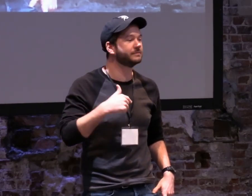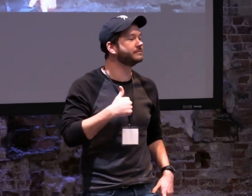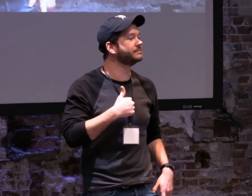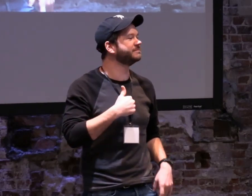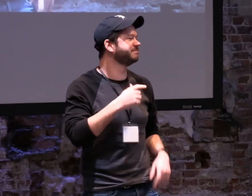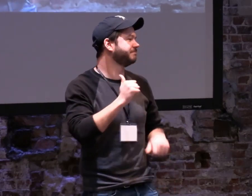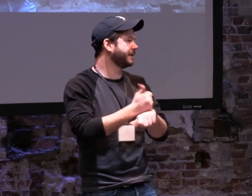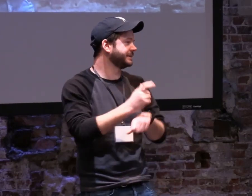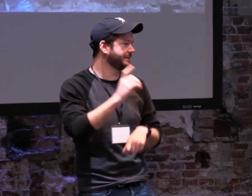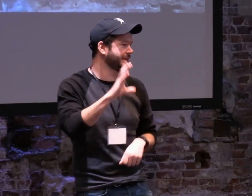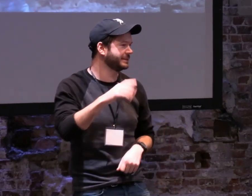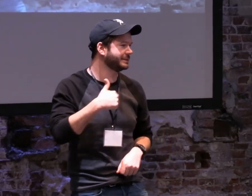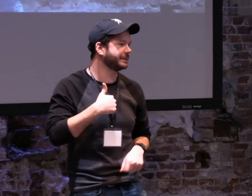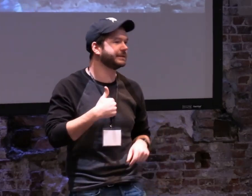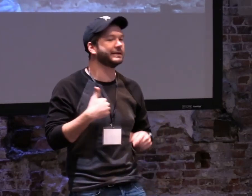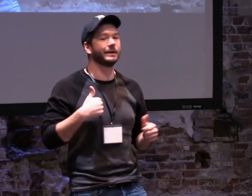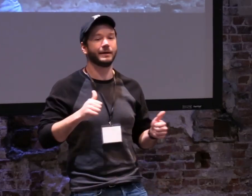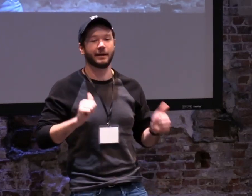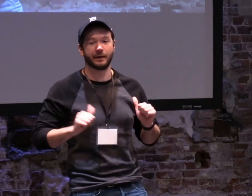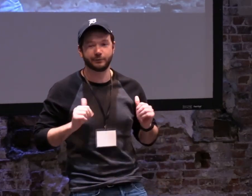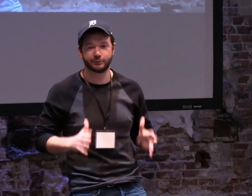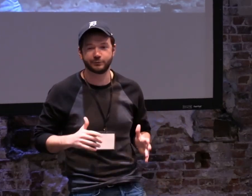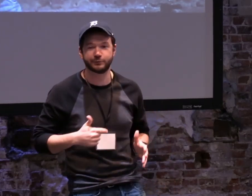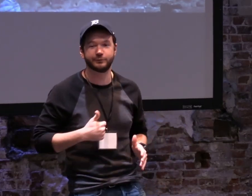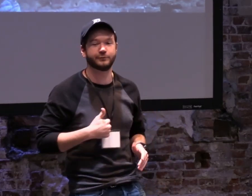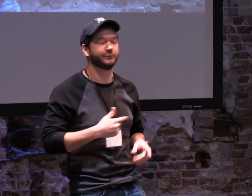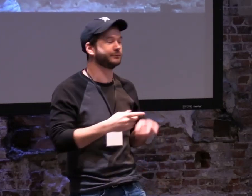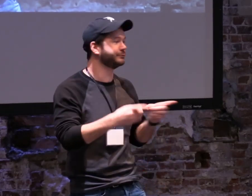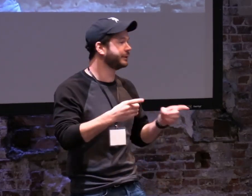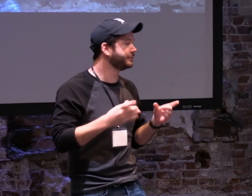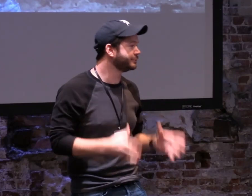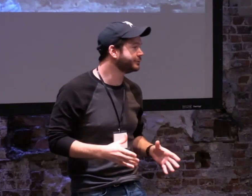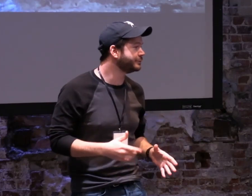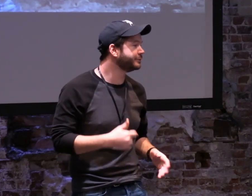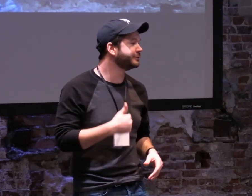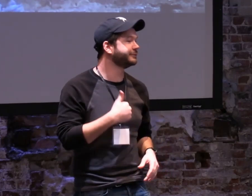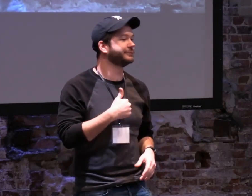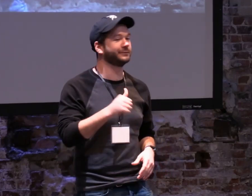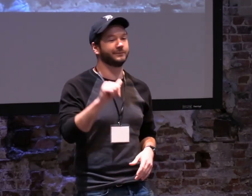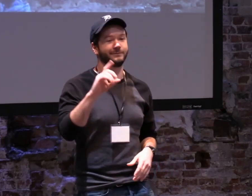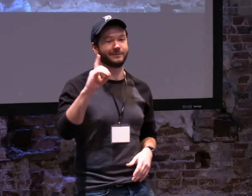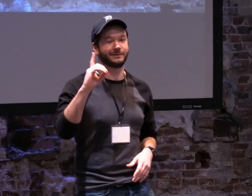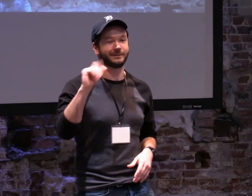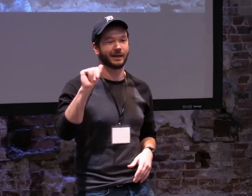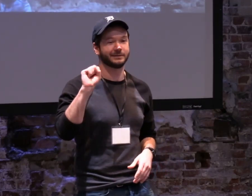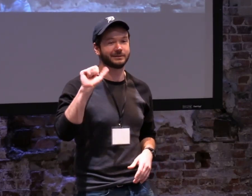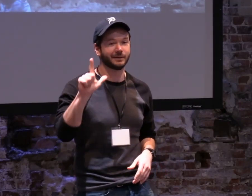Him, his, he are my pronouns. I'm an actor, a director,